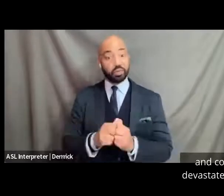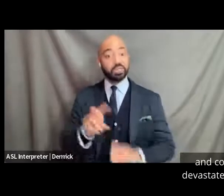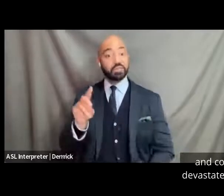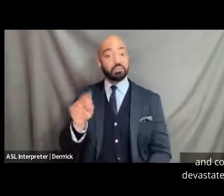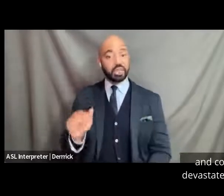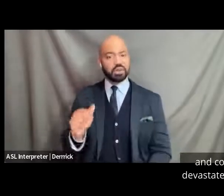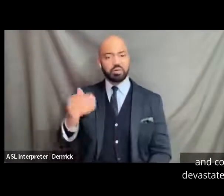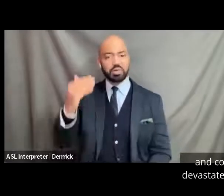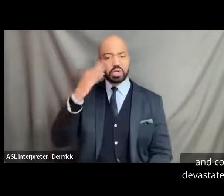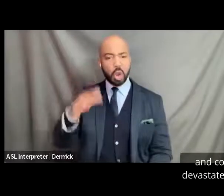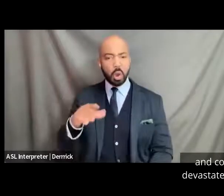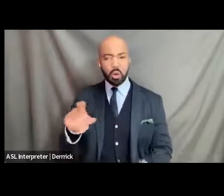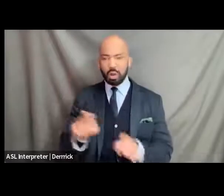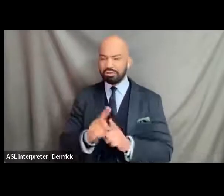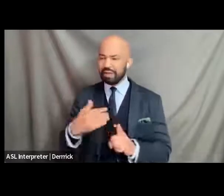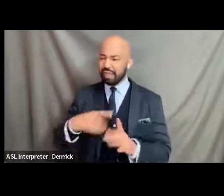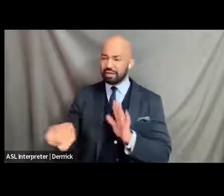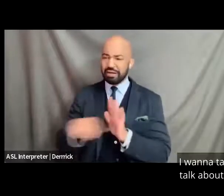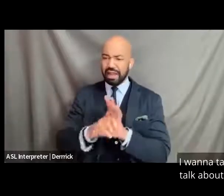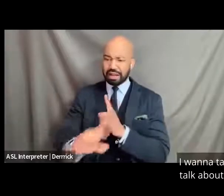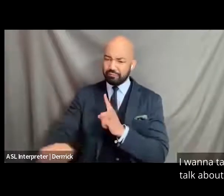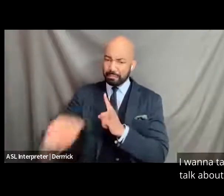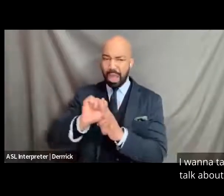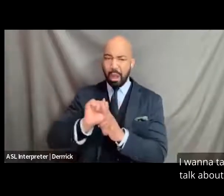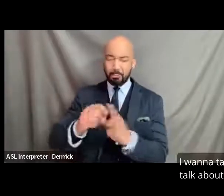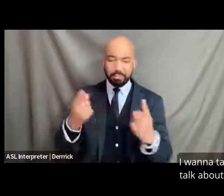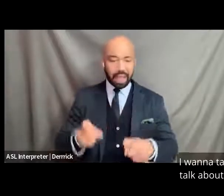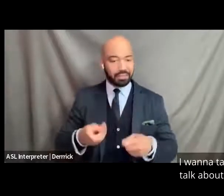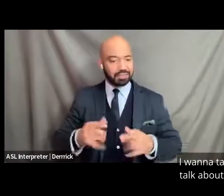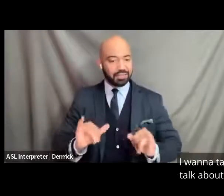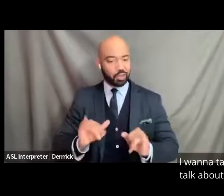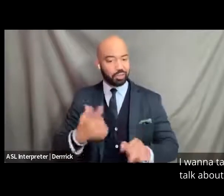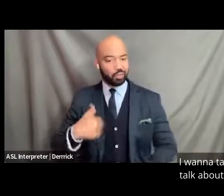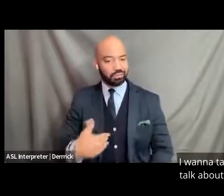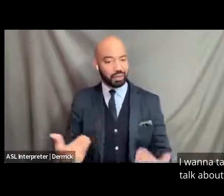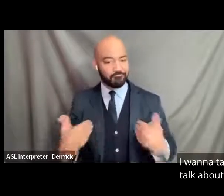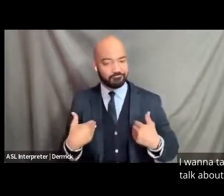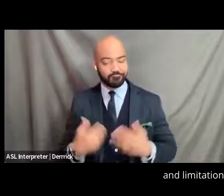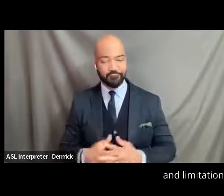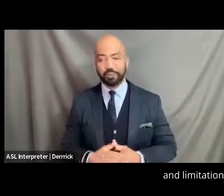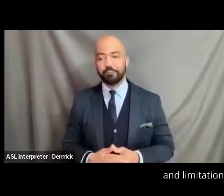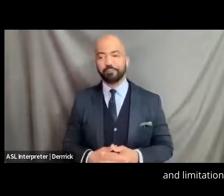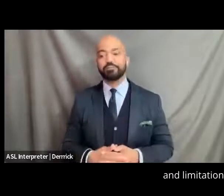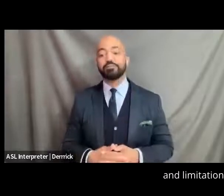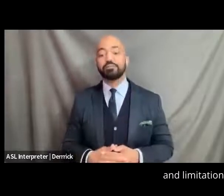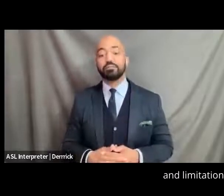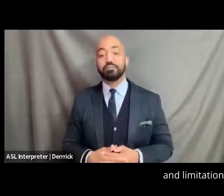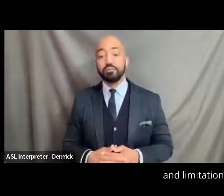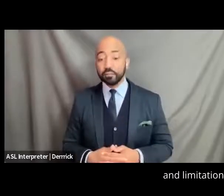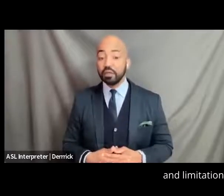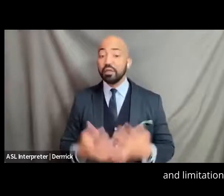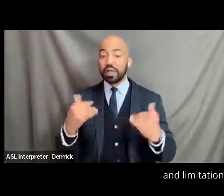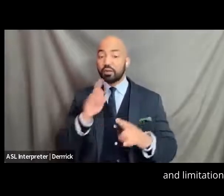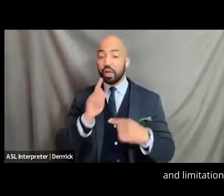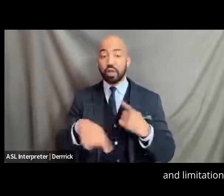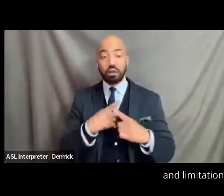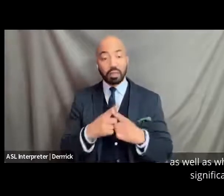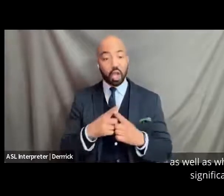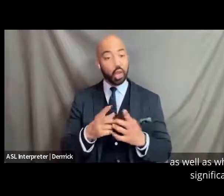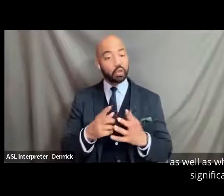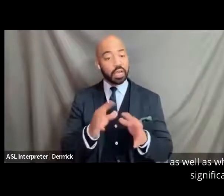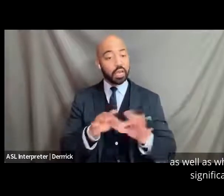devastated by its impact i want to take a moment to talk about the importance and limitations of representation